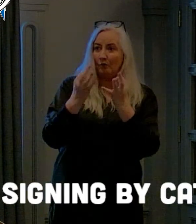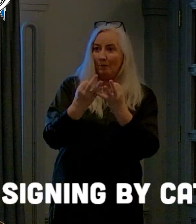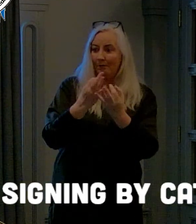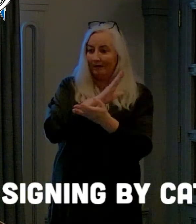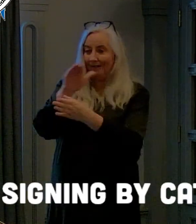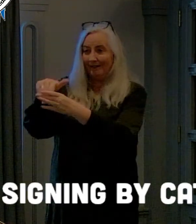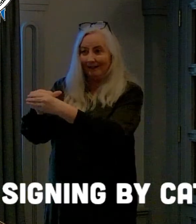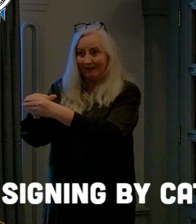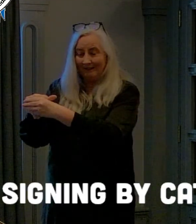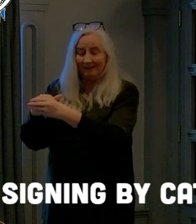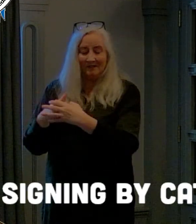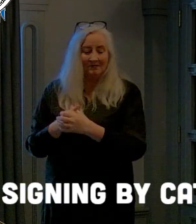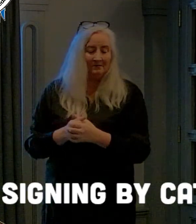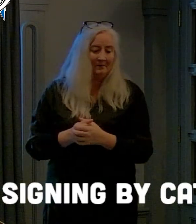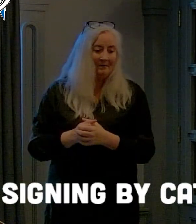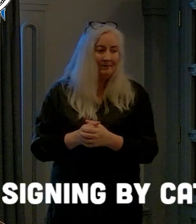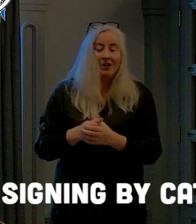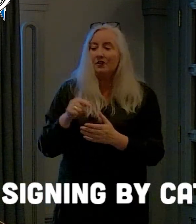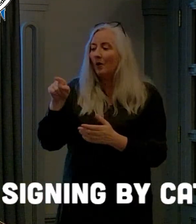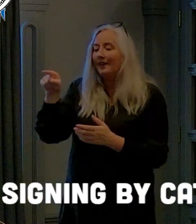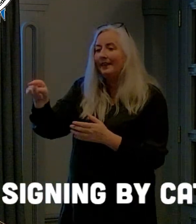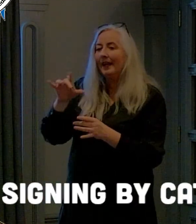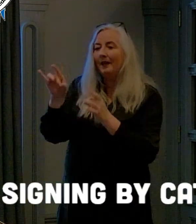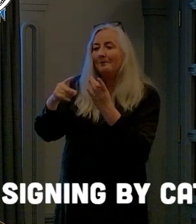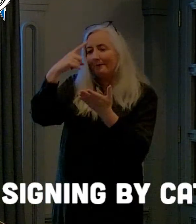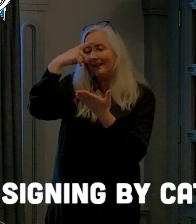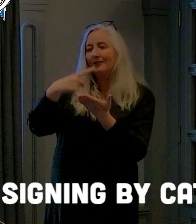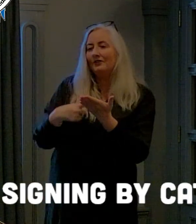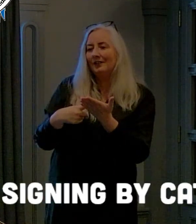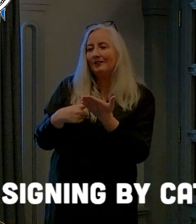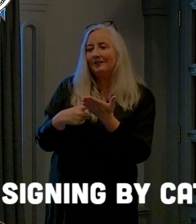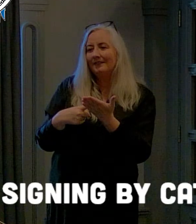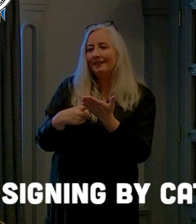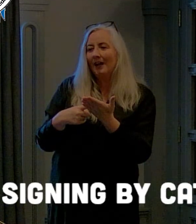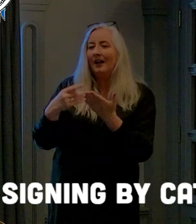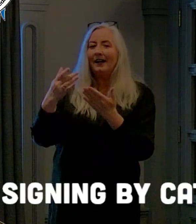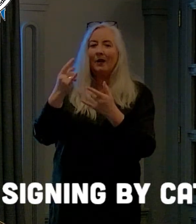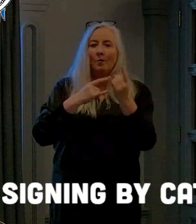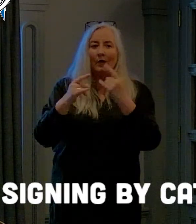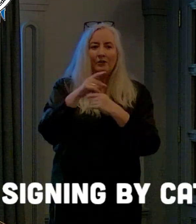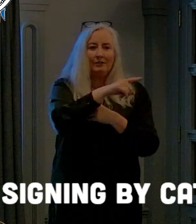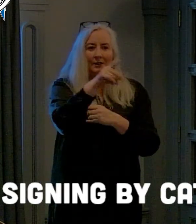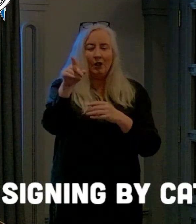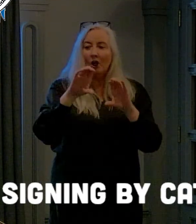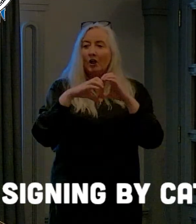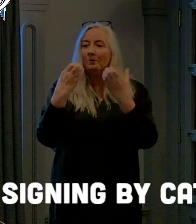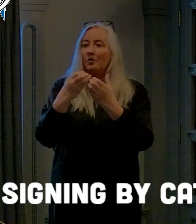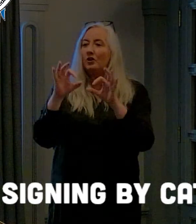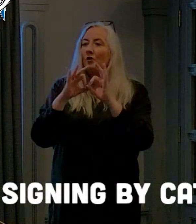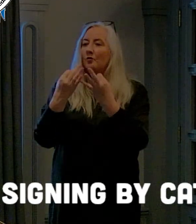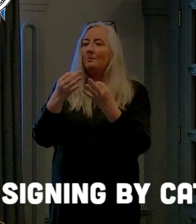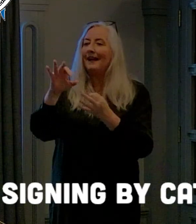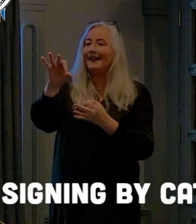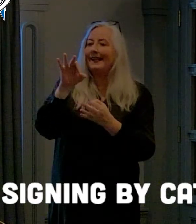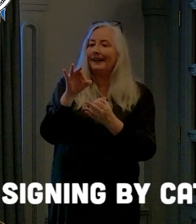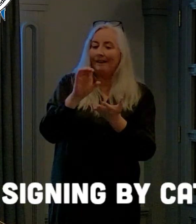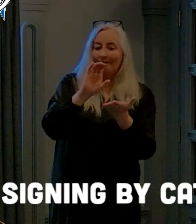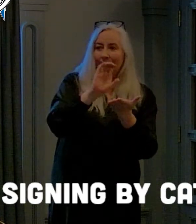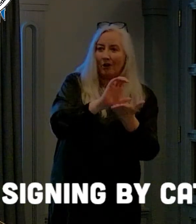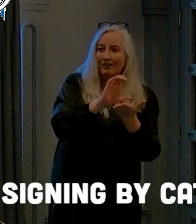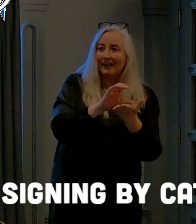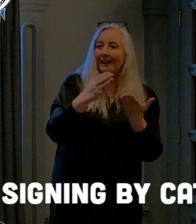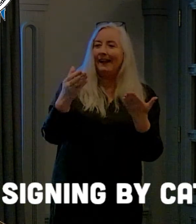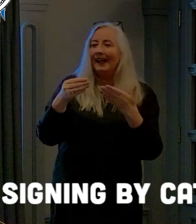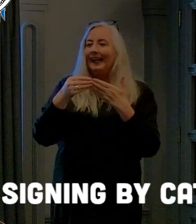is the LCDC, and there's decisions there made about which community groups get funding for leader funding, and